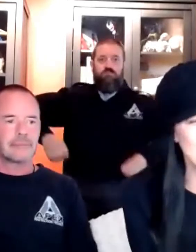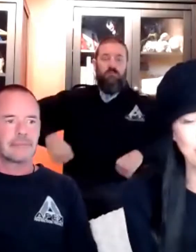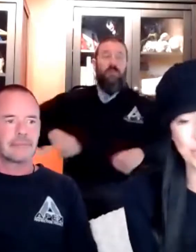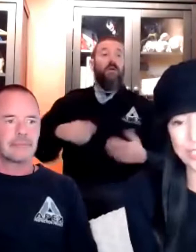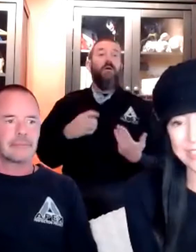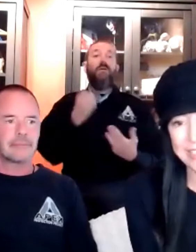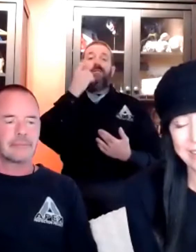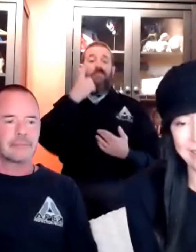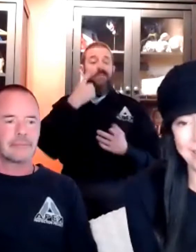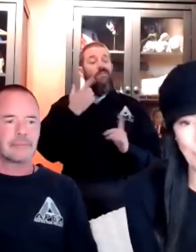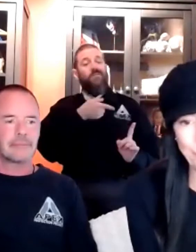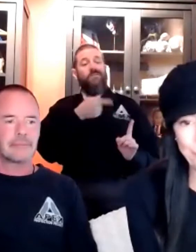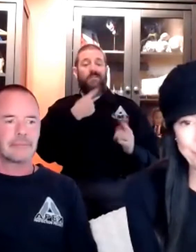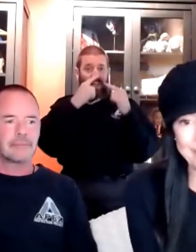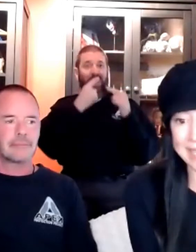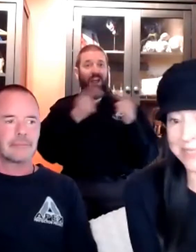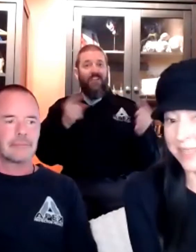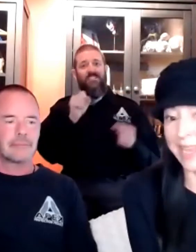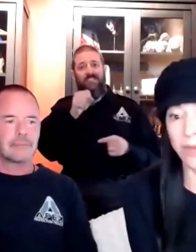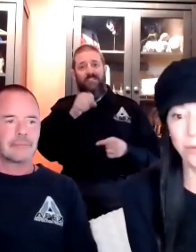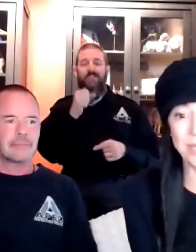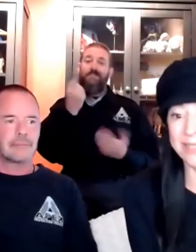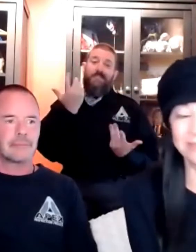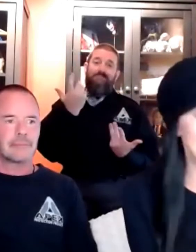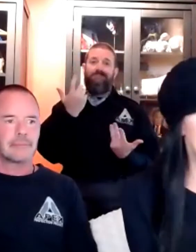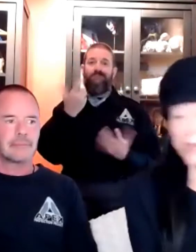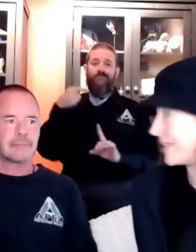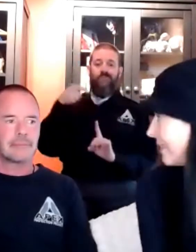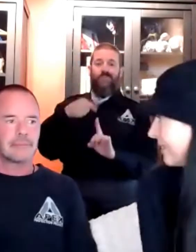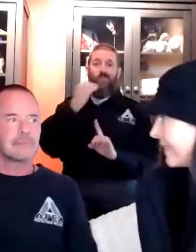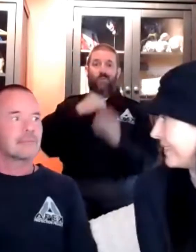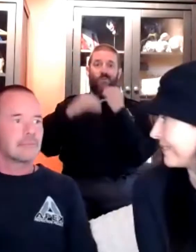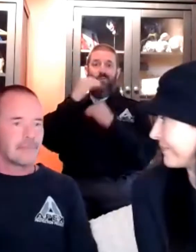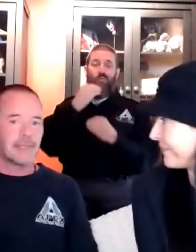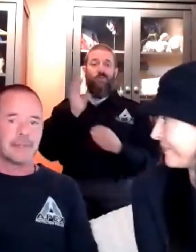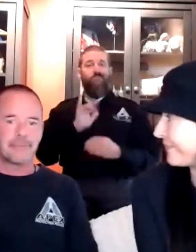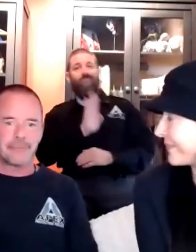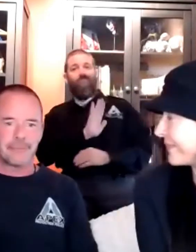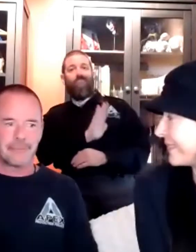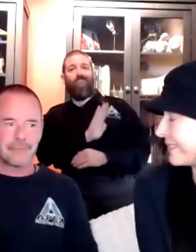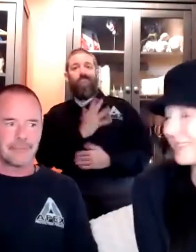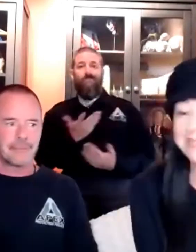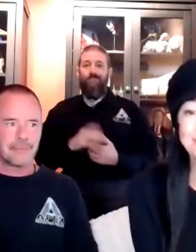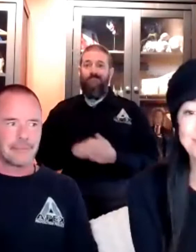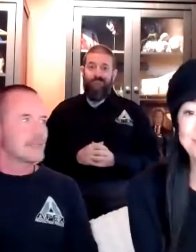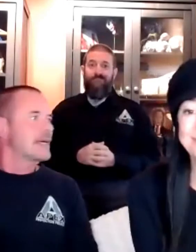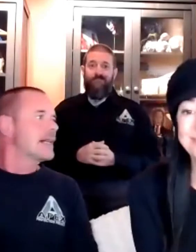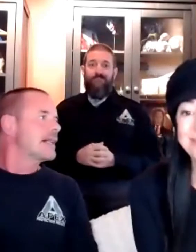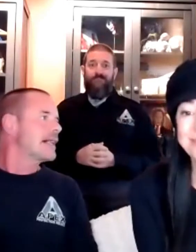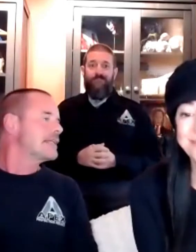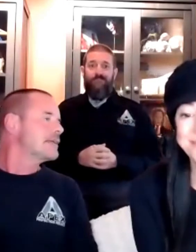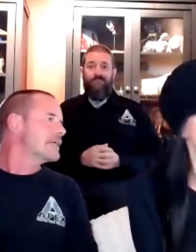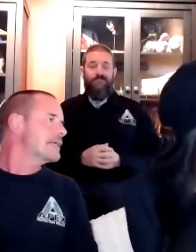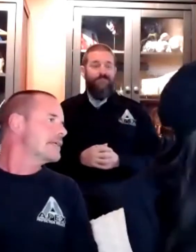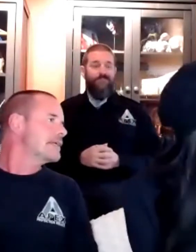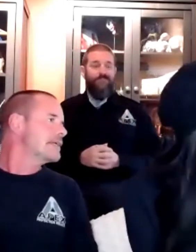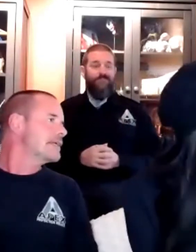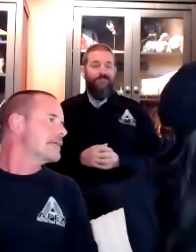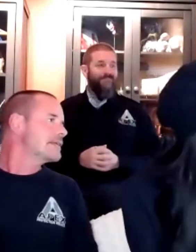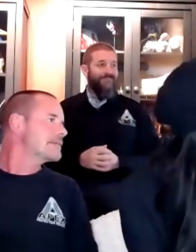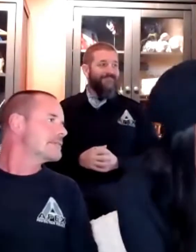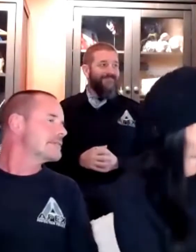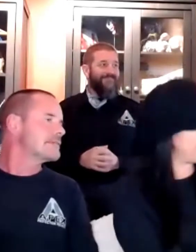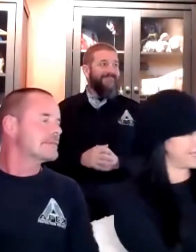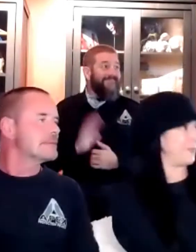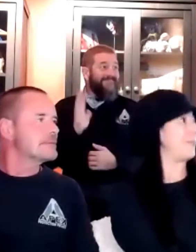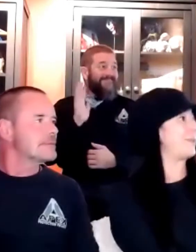food is concerned, that's how we did it, right? Yeah. Hi, Loki.